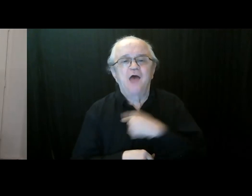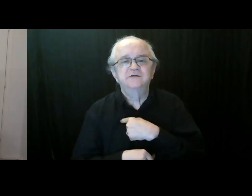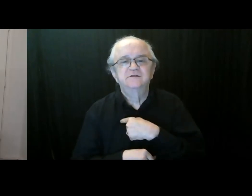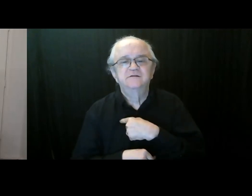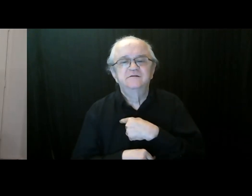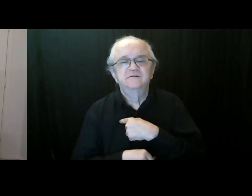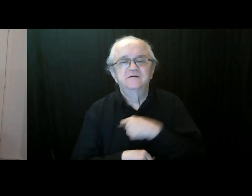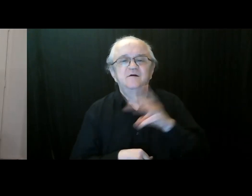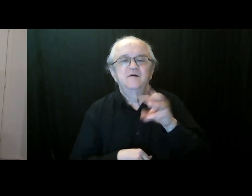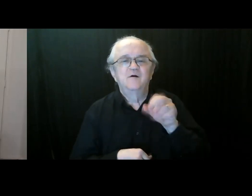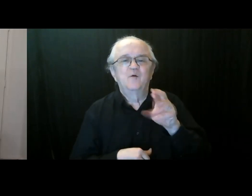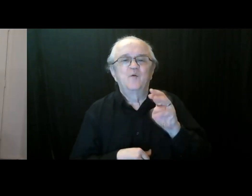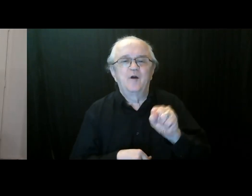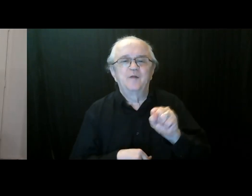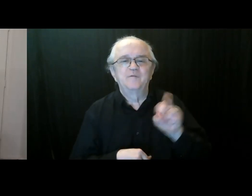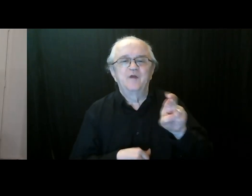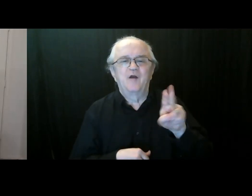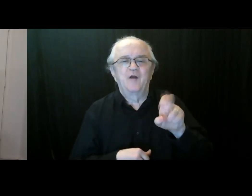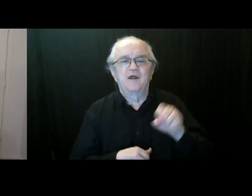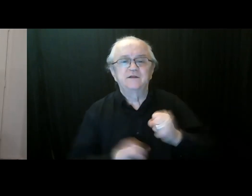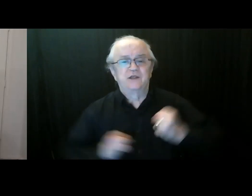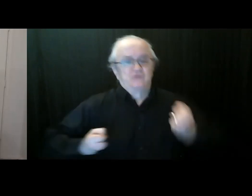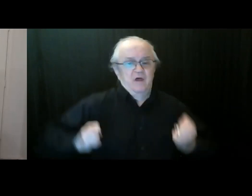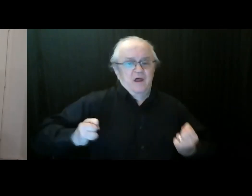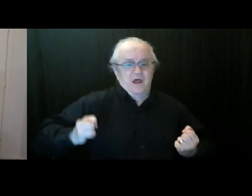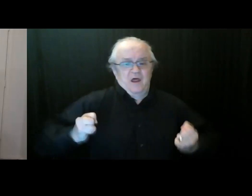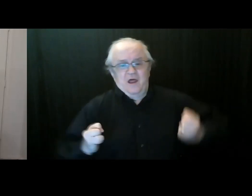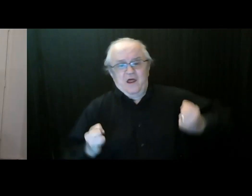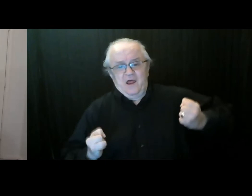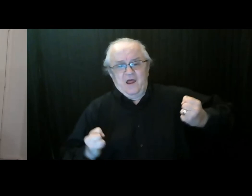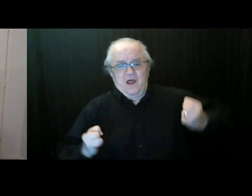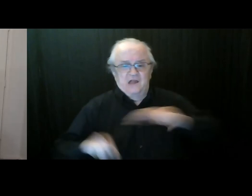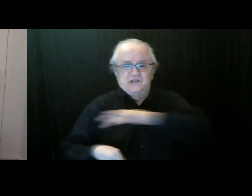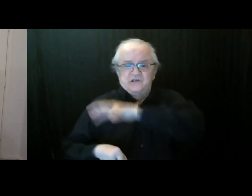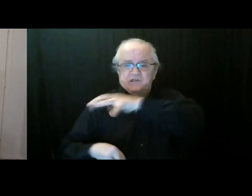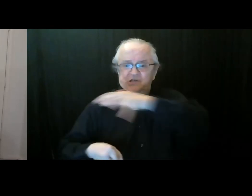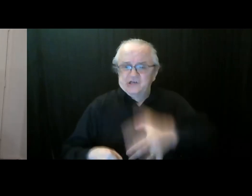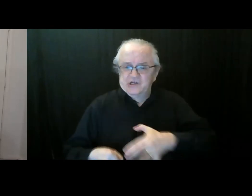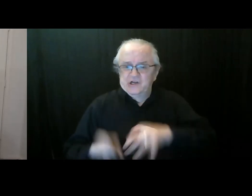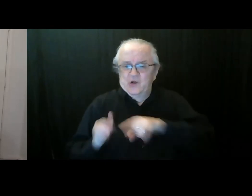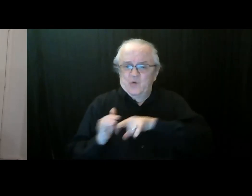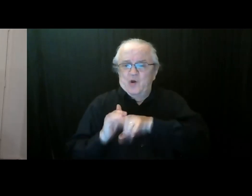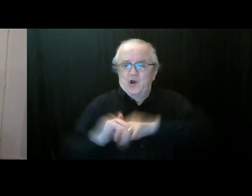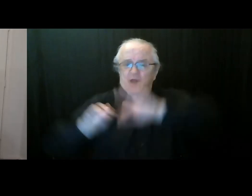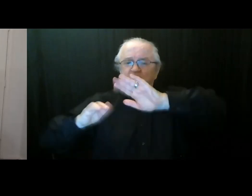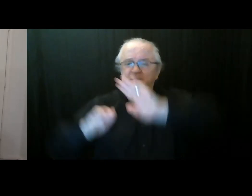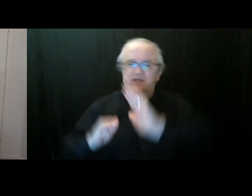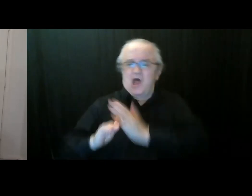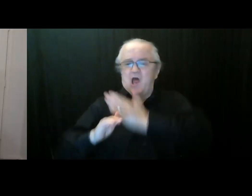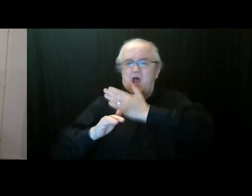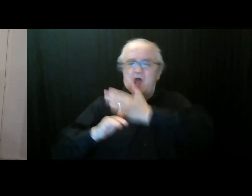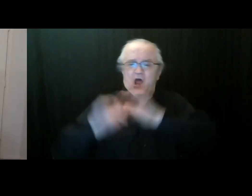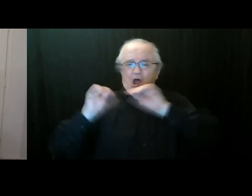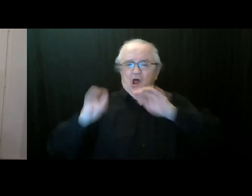neighborhood, he has a calliope that he plays, and it has the tune "When the Red, Red Robin Comes Bob,